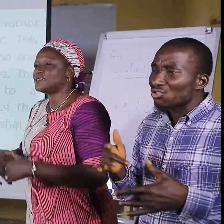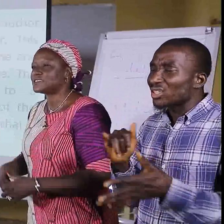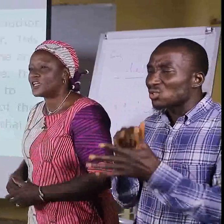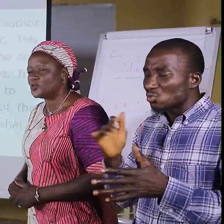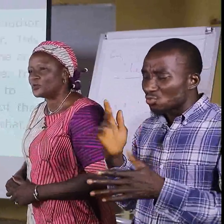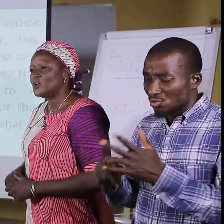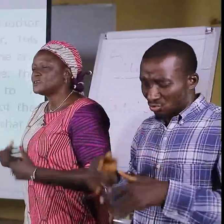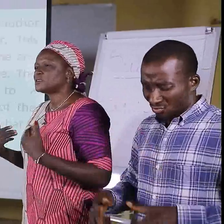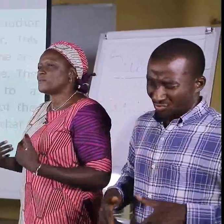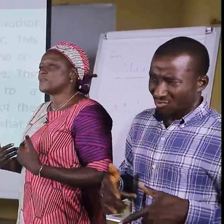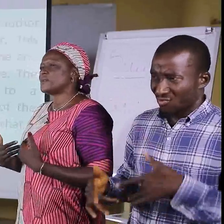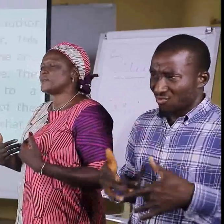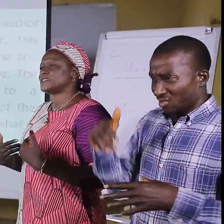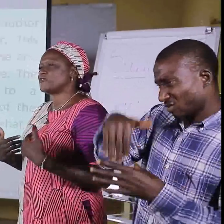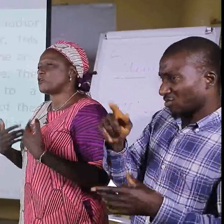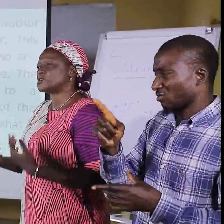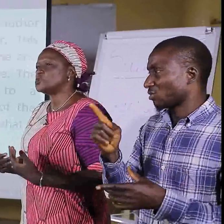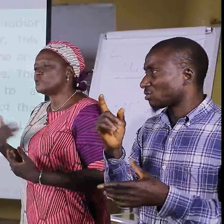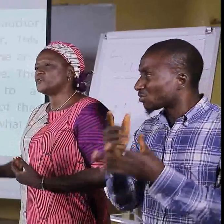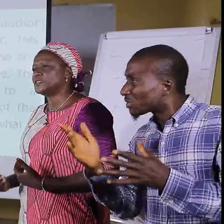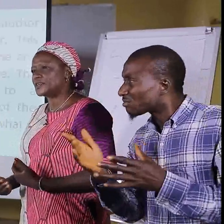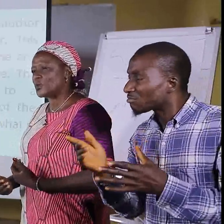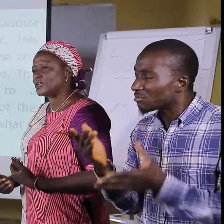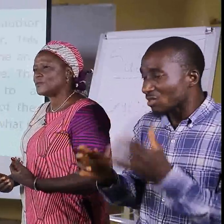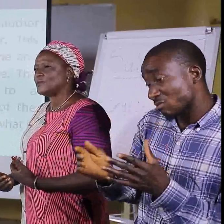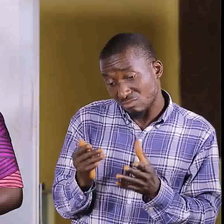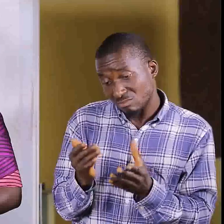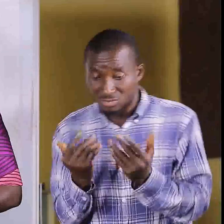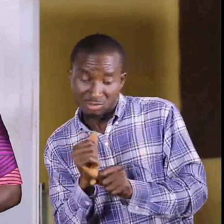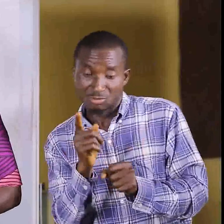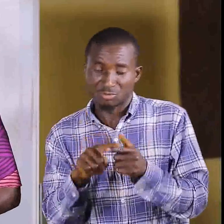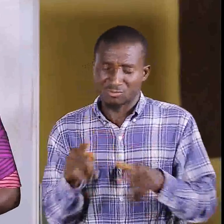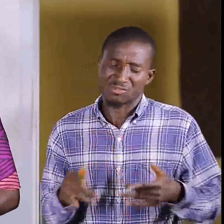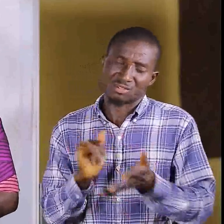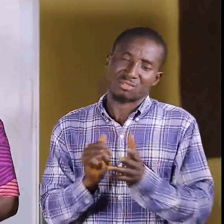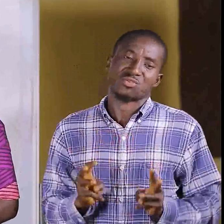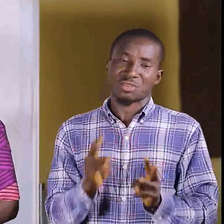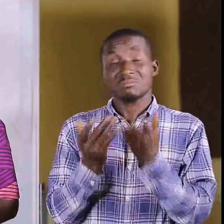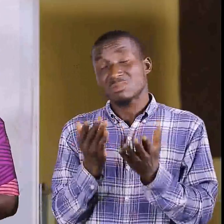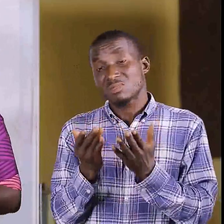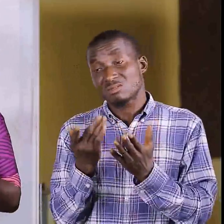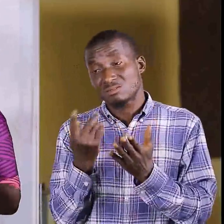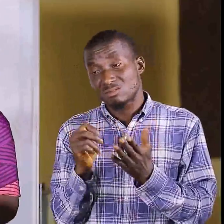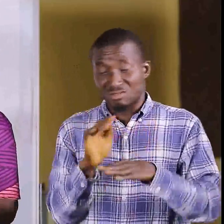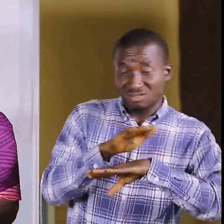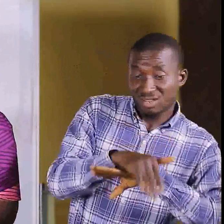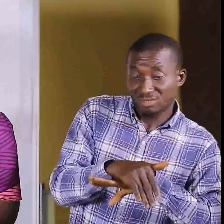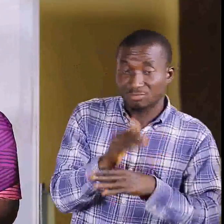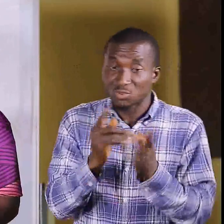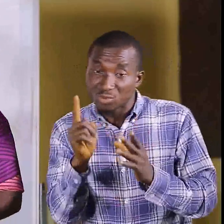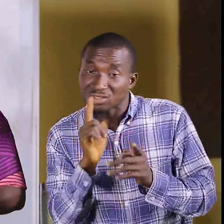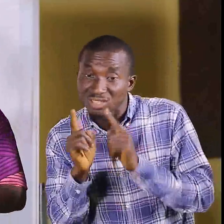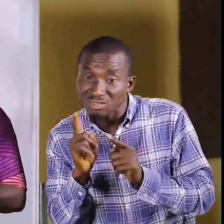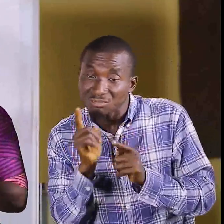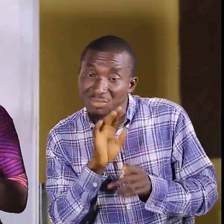feel inside you. Something might have caused you to feel that way. Maybe the previous night, someone said a thing